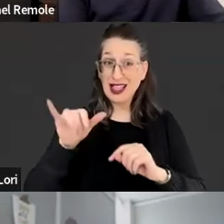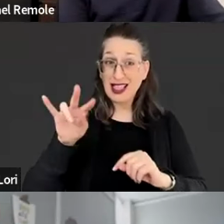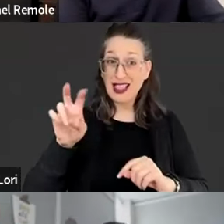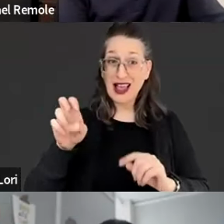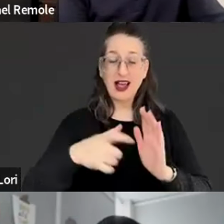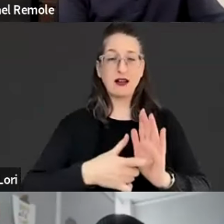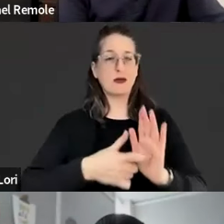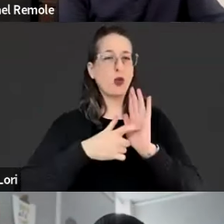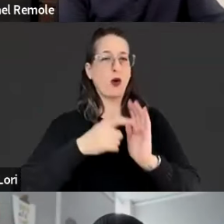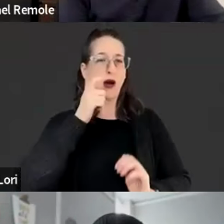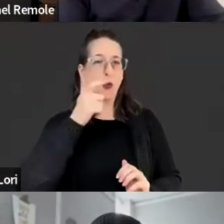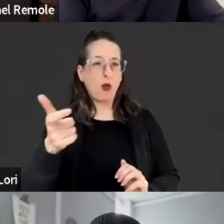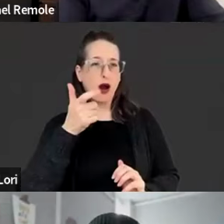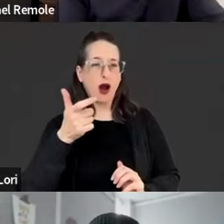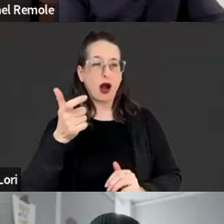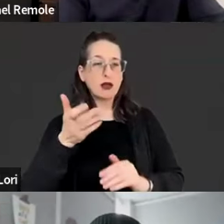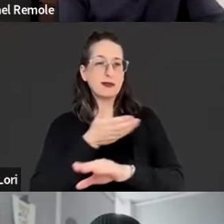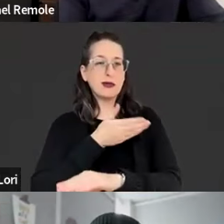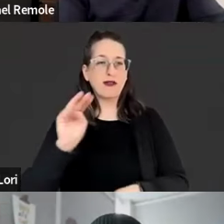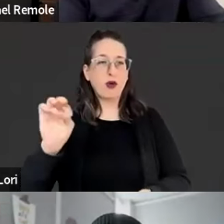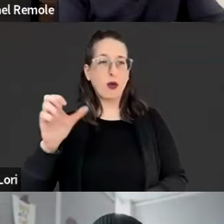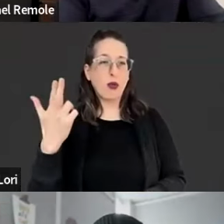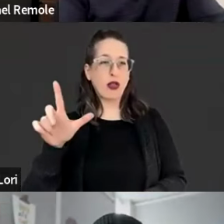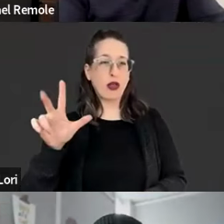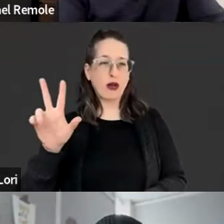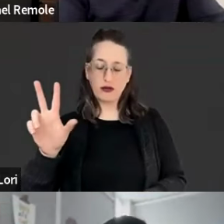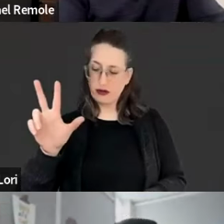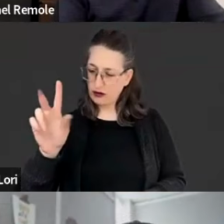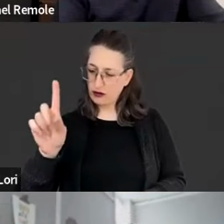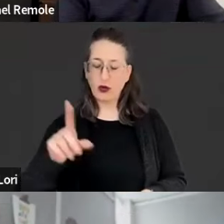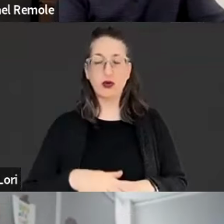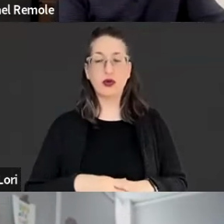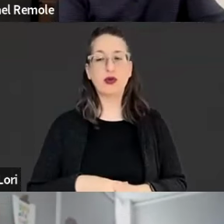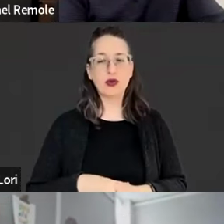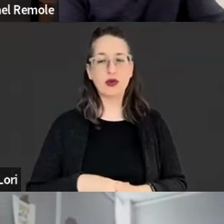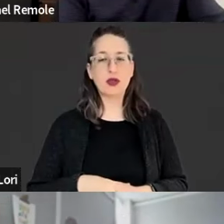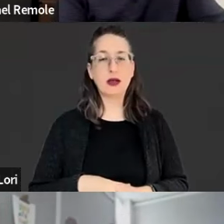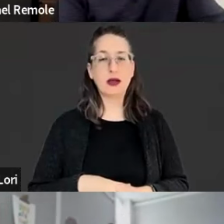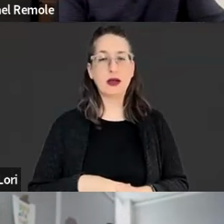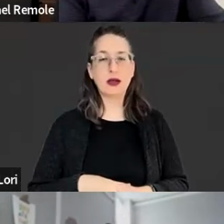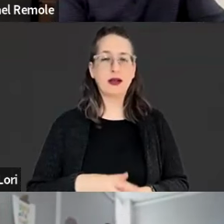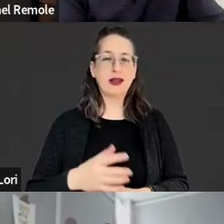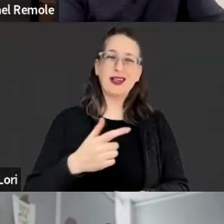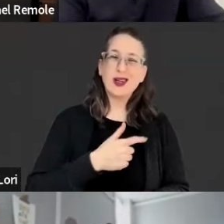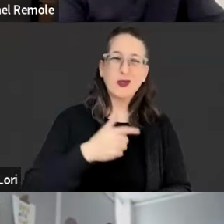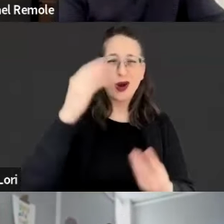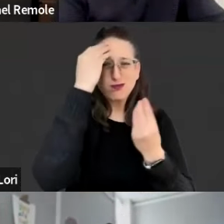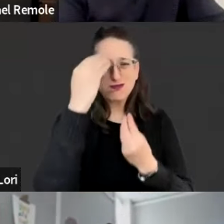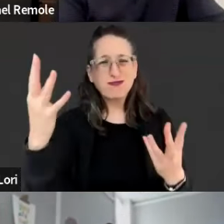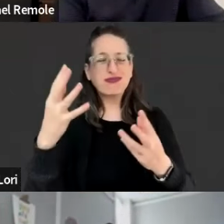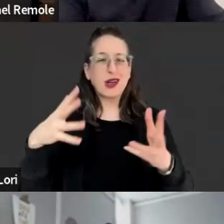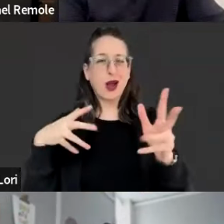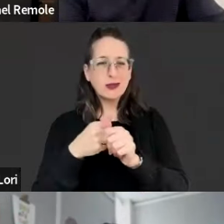the recording by the end of March. Okay, we try to make updates and announcements that